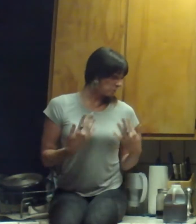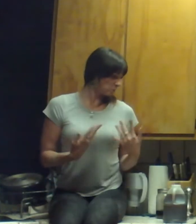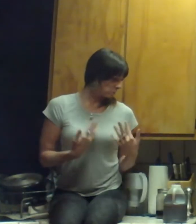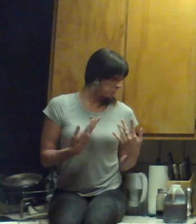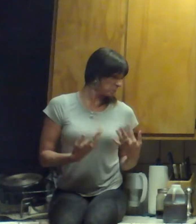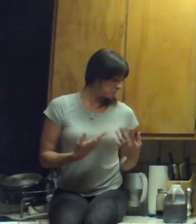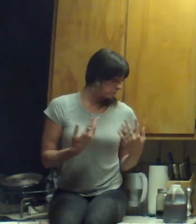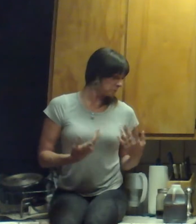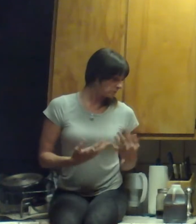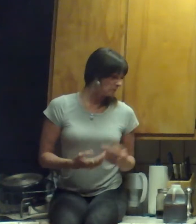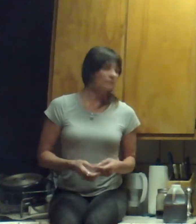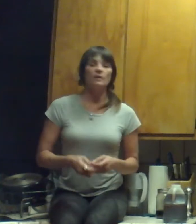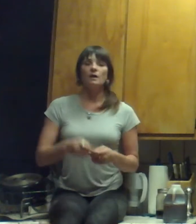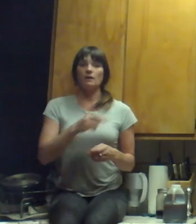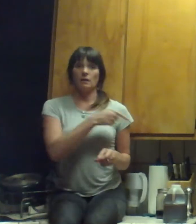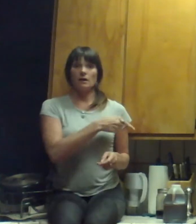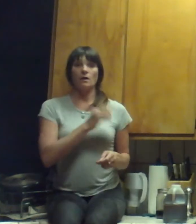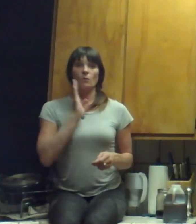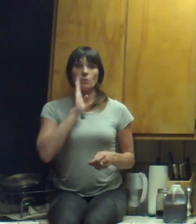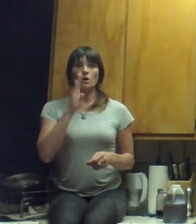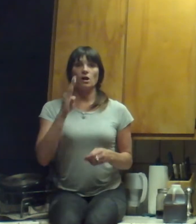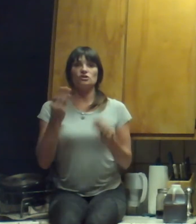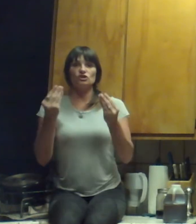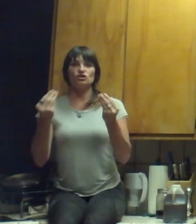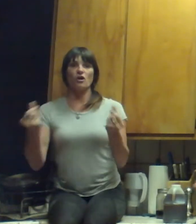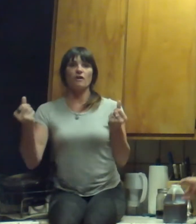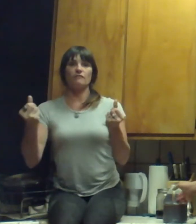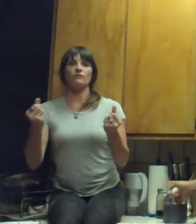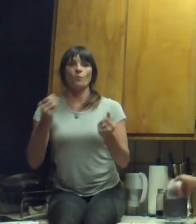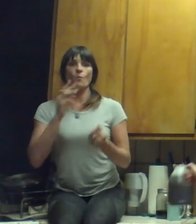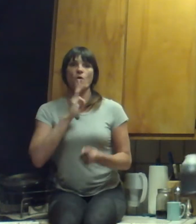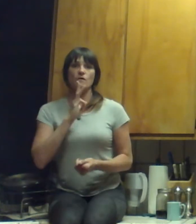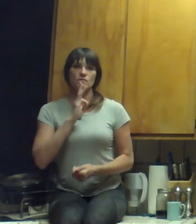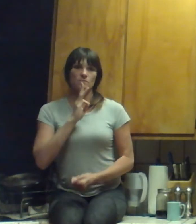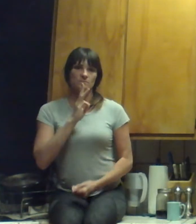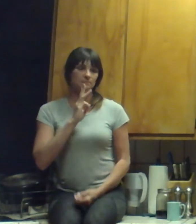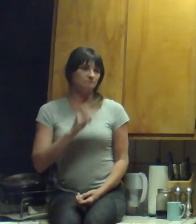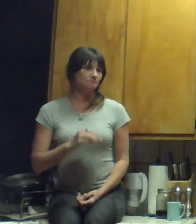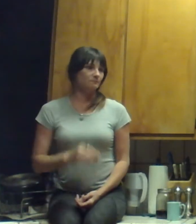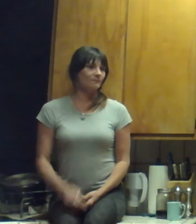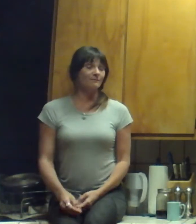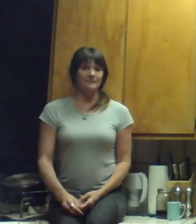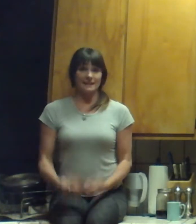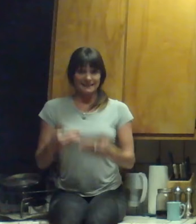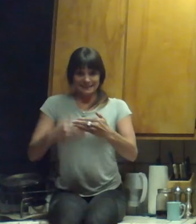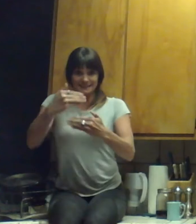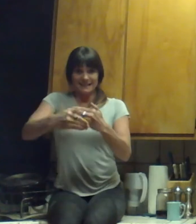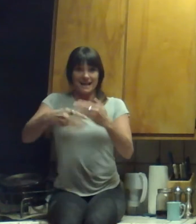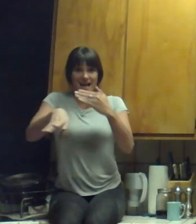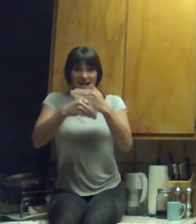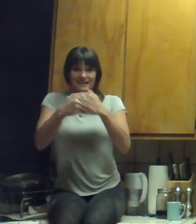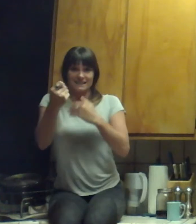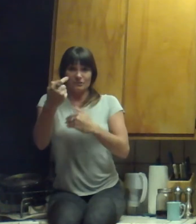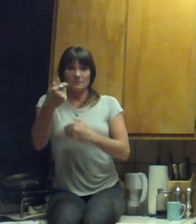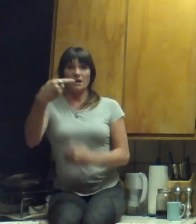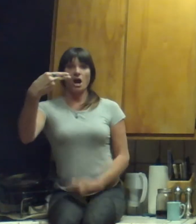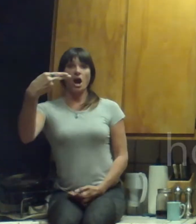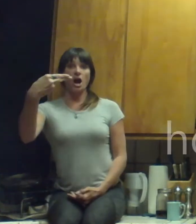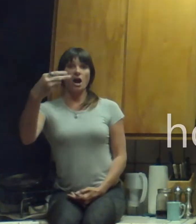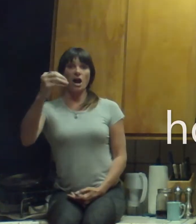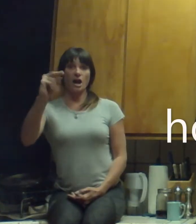just to soften the water. Okay. And then you add a little bit of honey, because you want